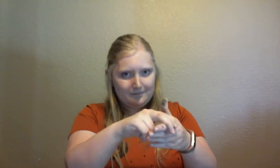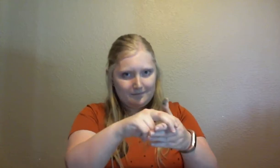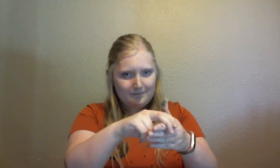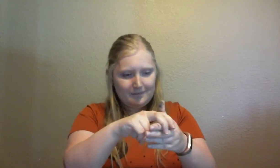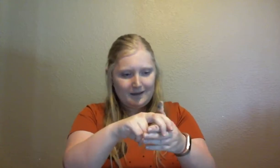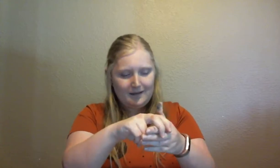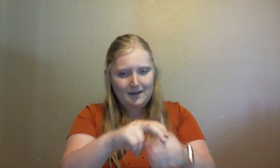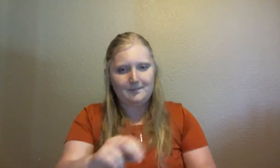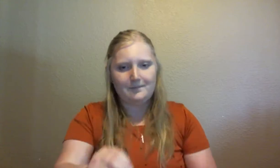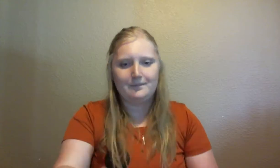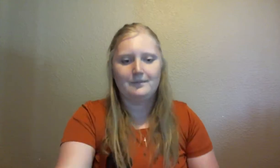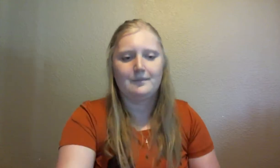like that.